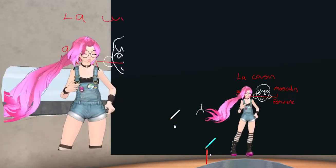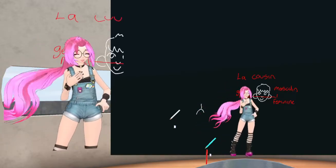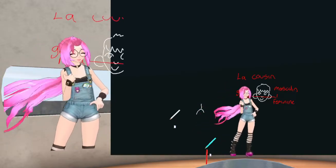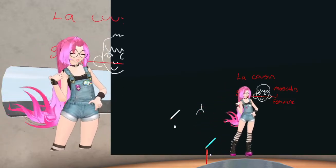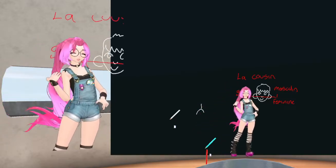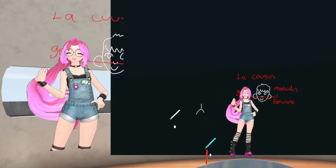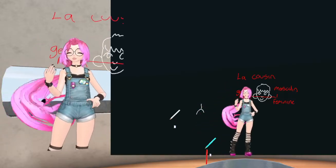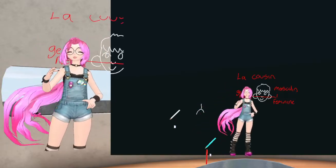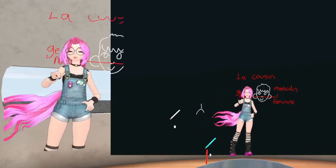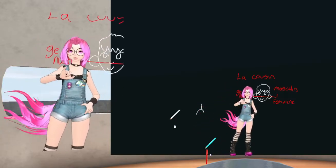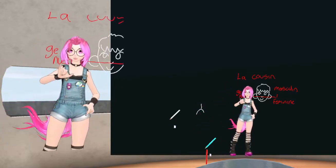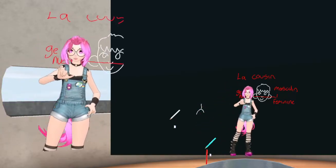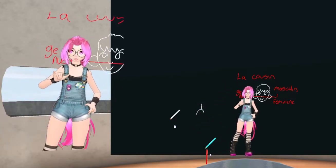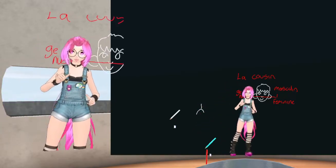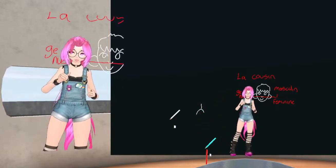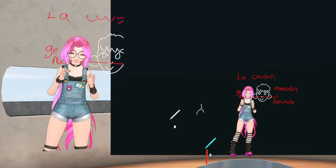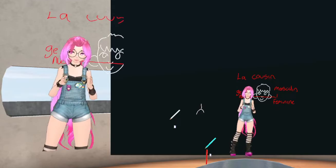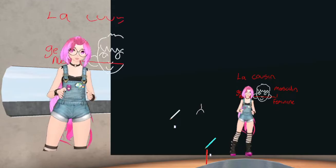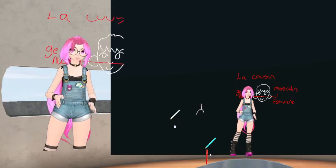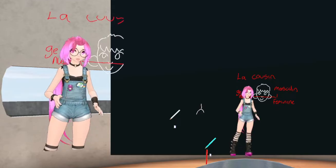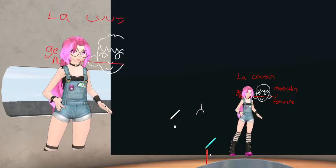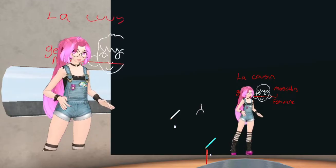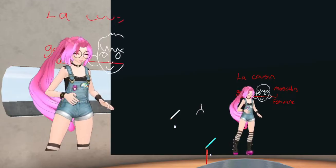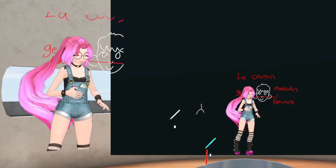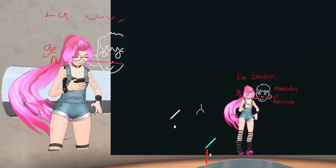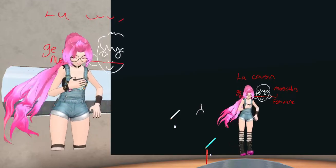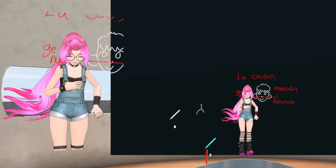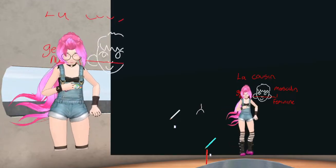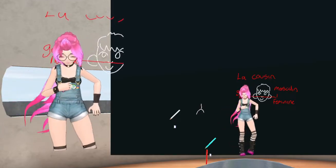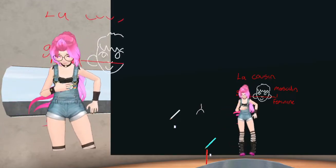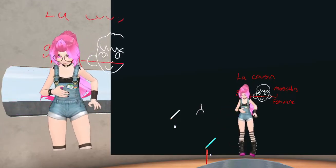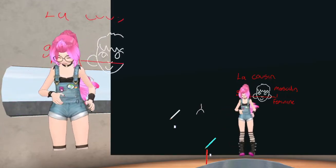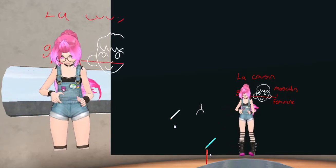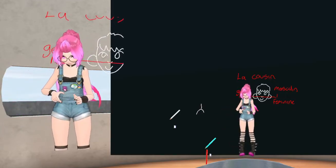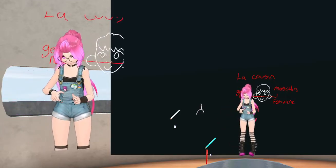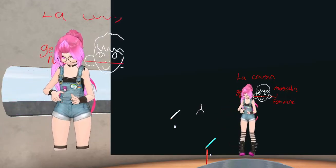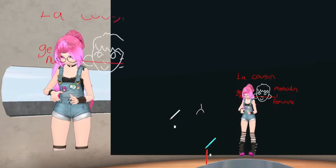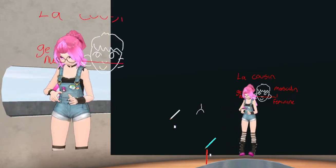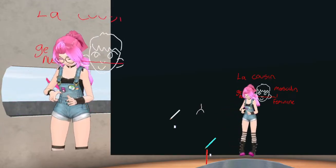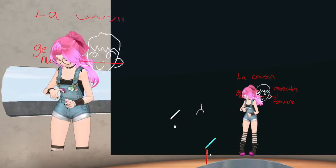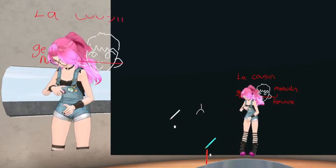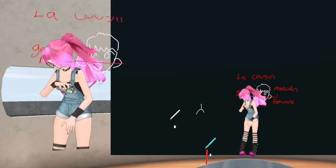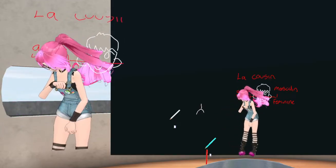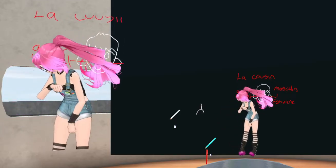middle. So it's the same thing. If we're describing a person, we could say, hold on.